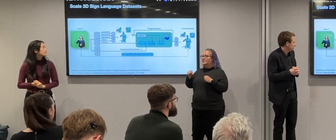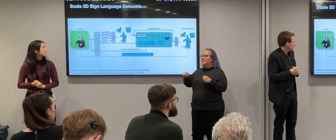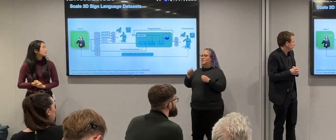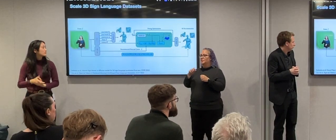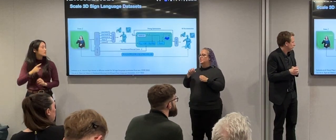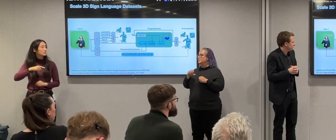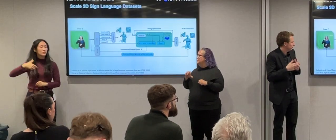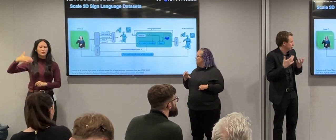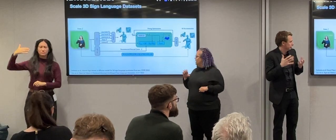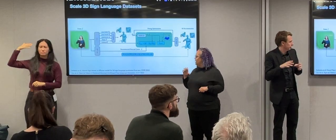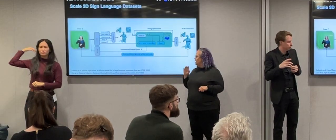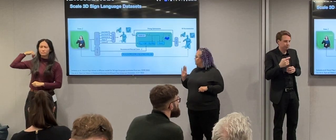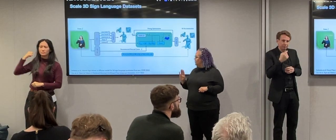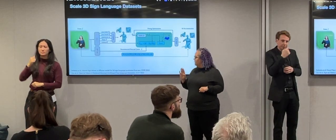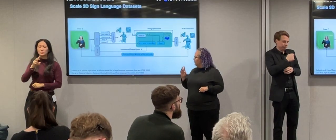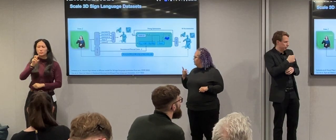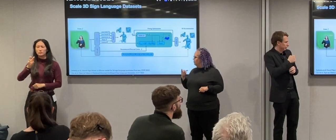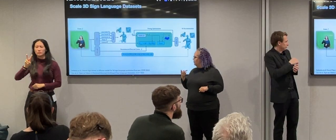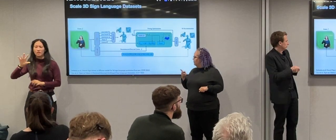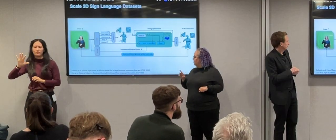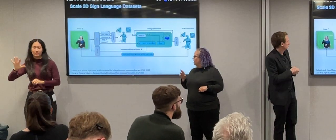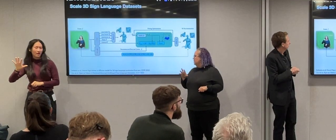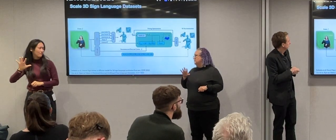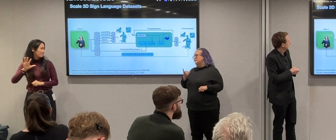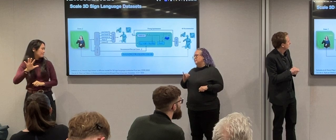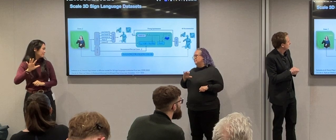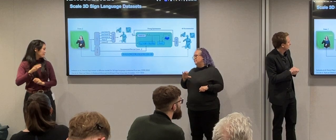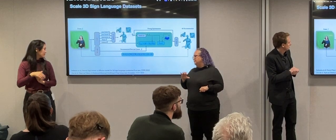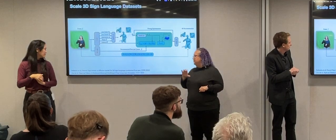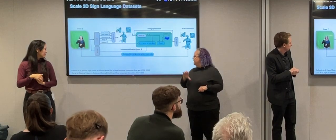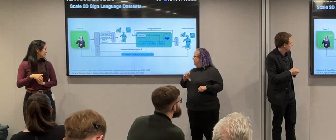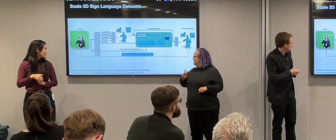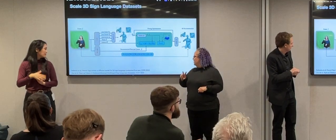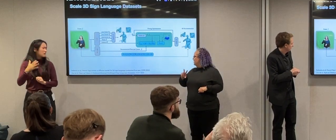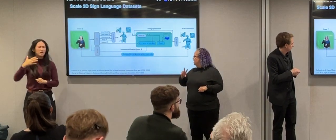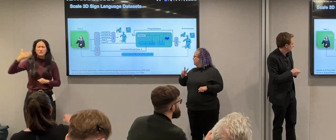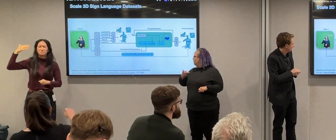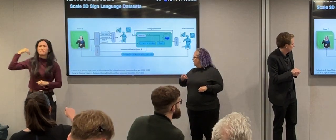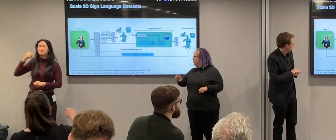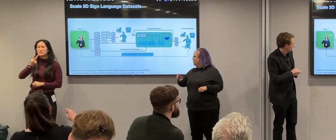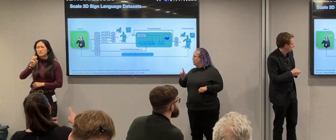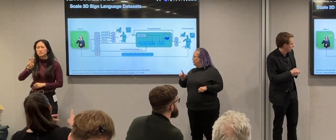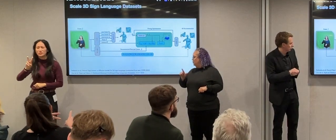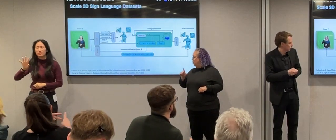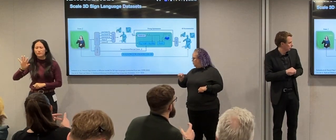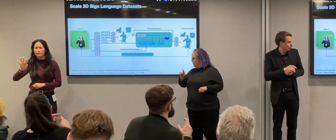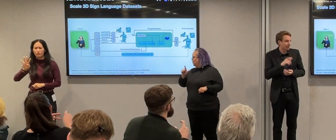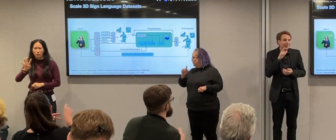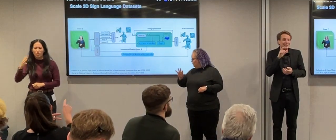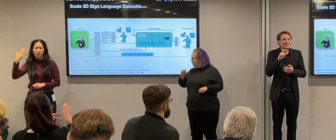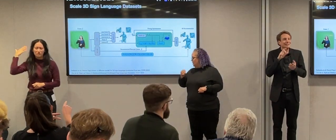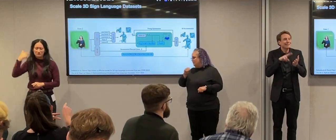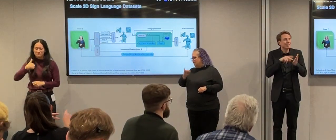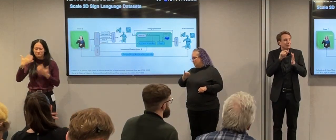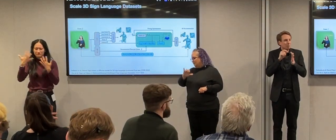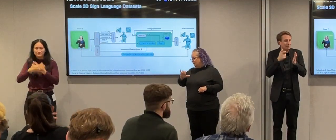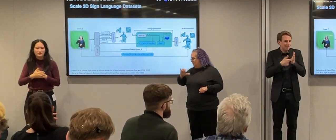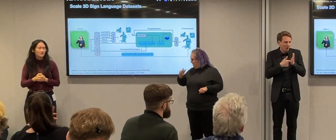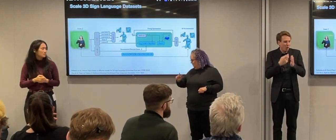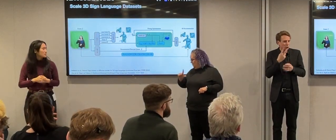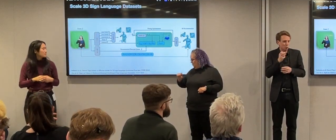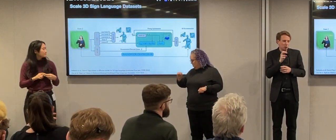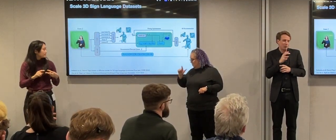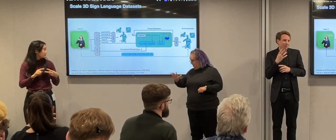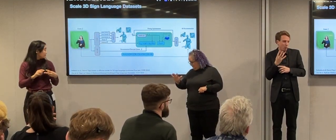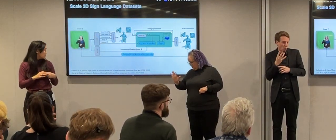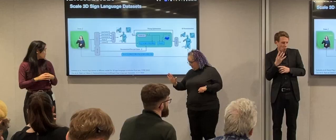CVPR 2025 and ICCV 2025, it's actually CVPR 2024, sorry. But what